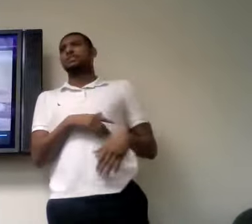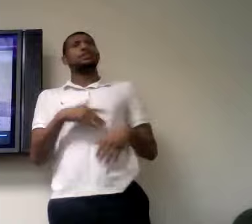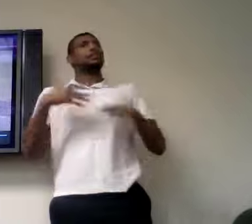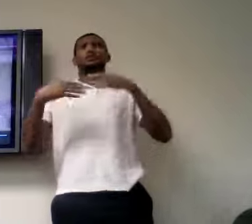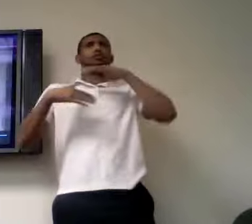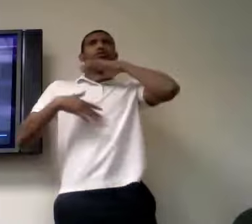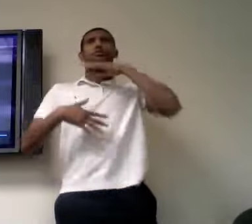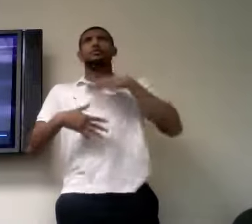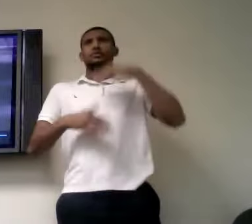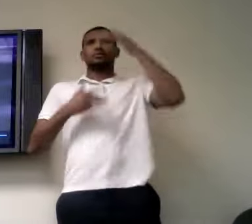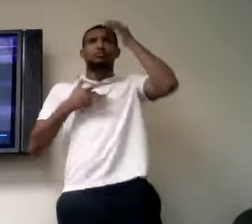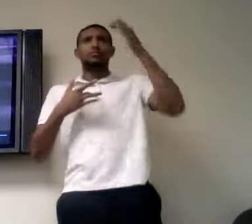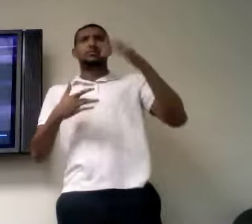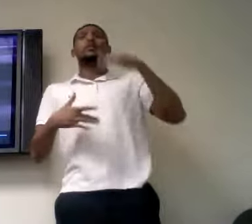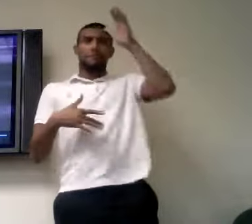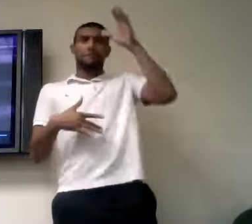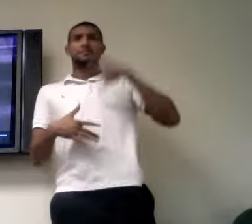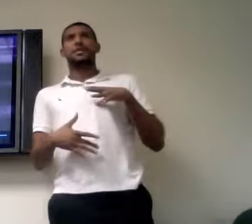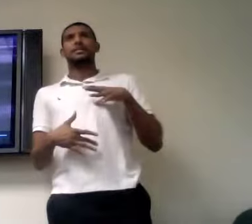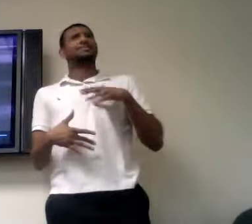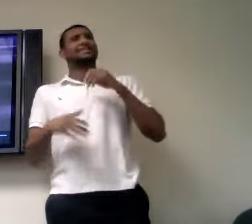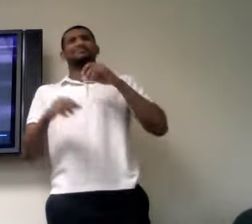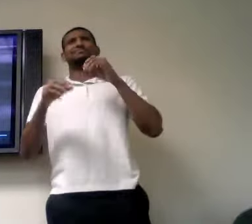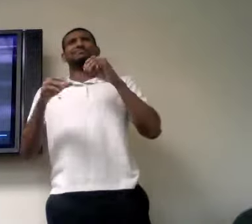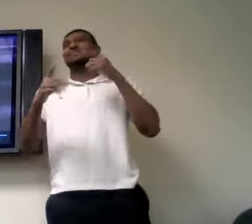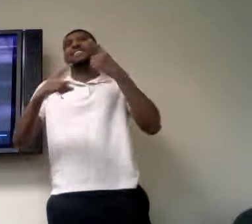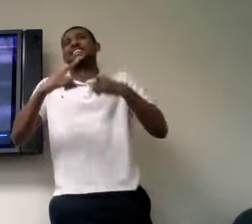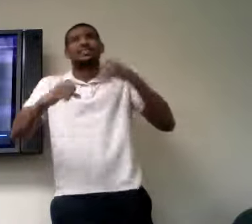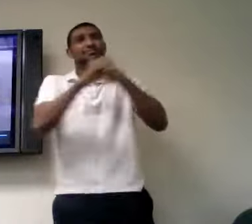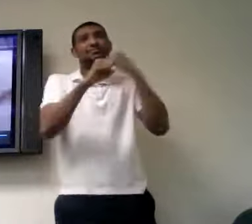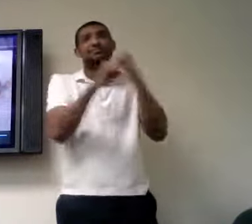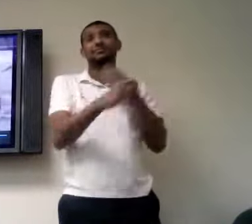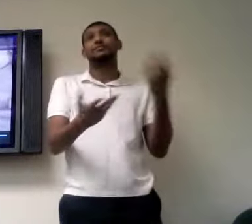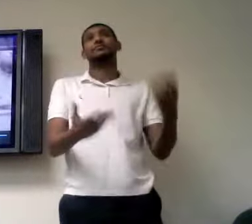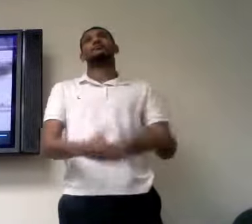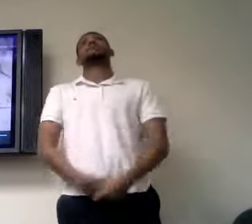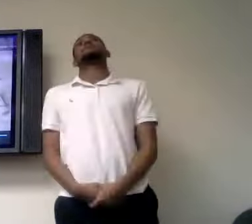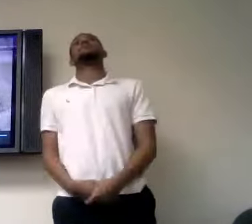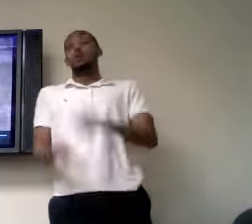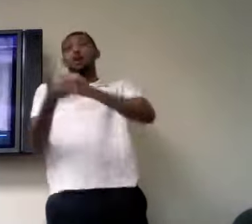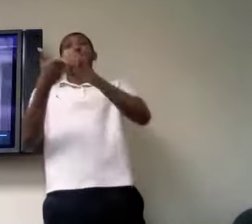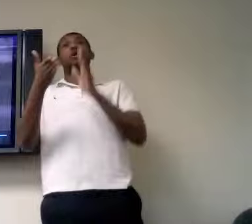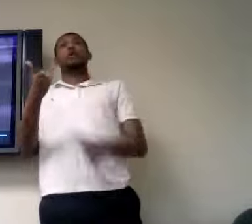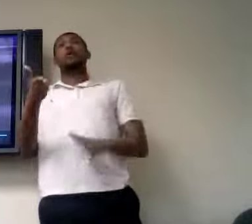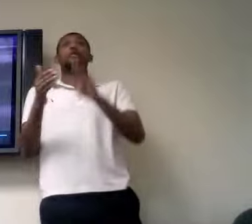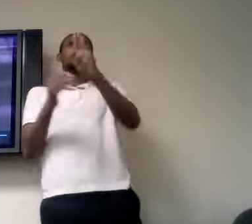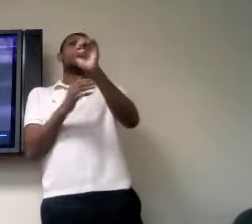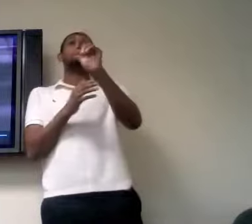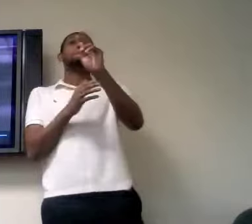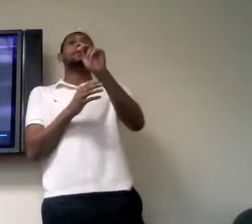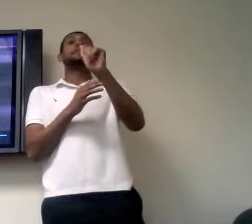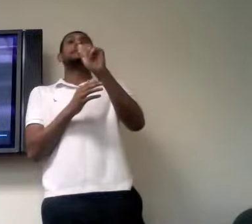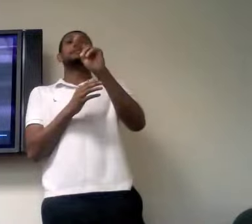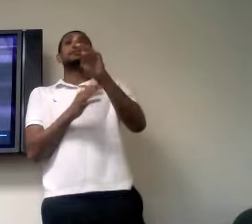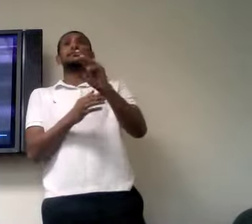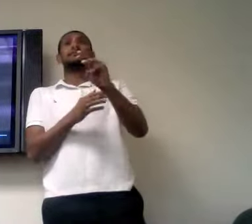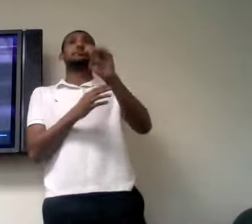or wounded men unfit for combat. Author Benton McAdams observed that they had little use for